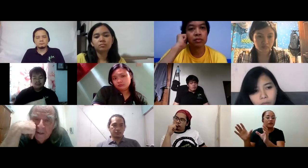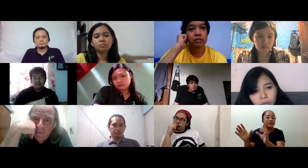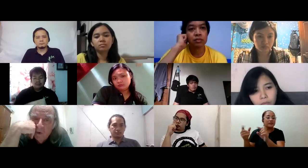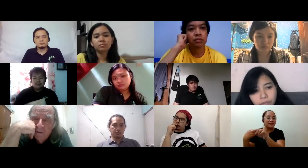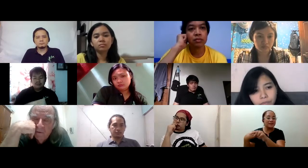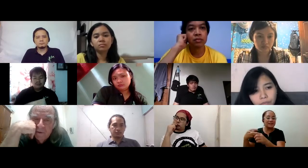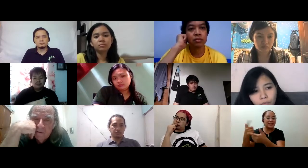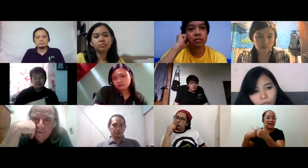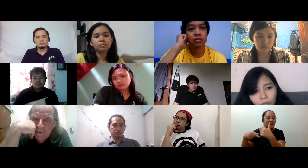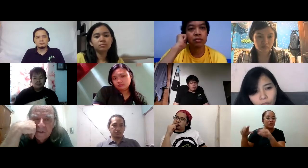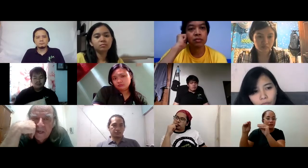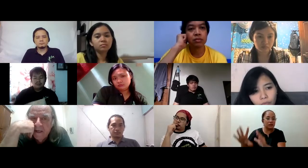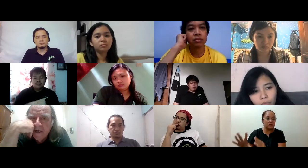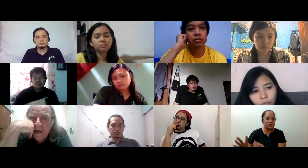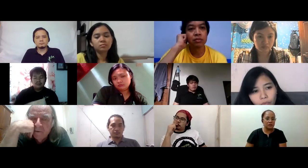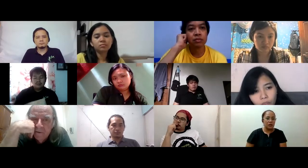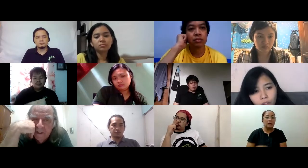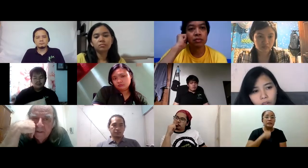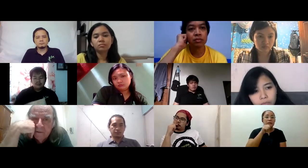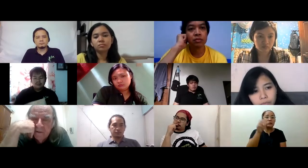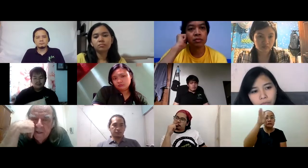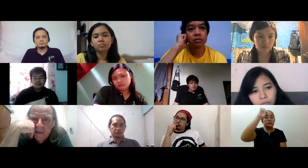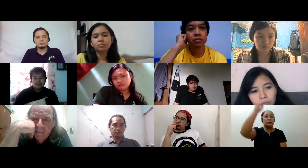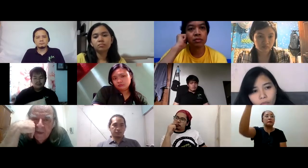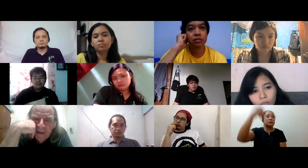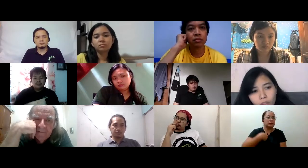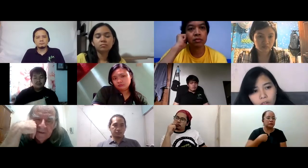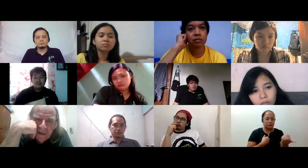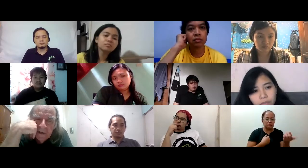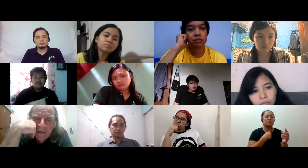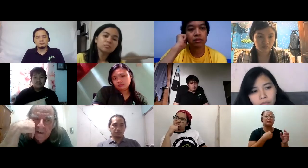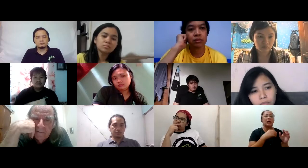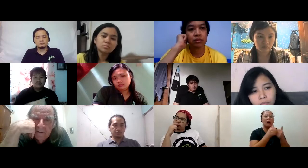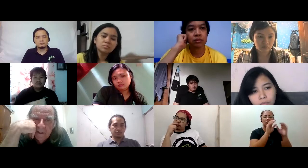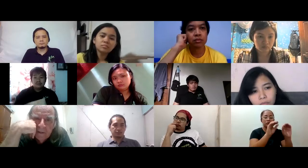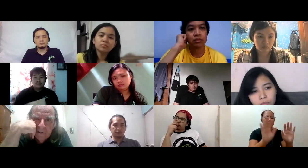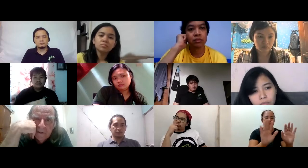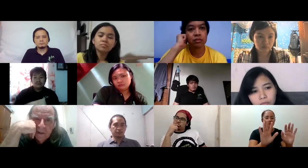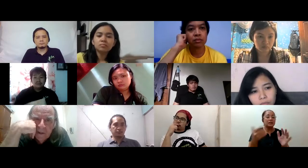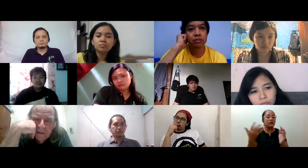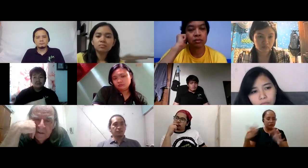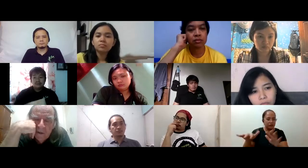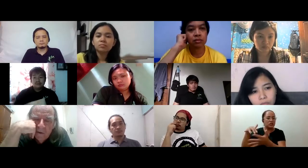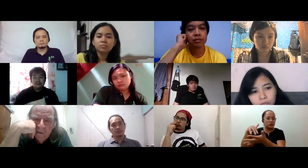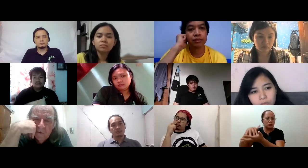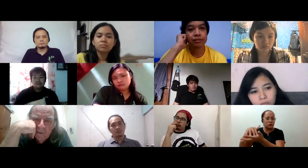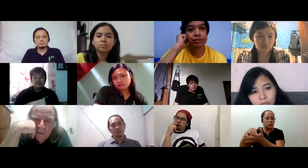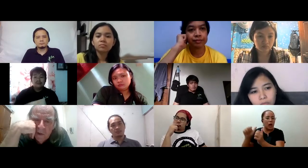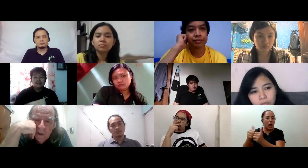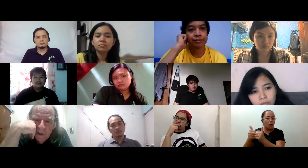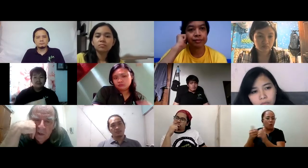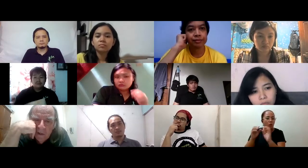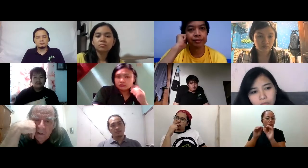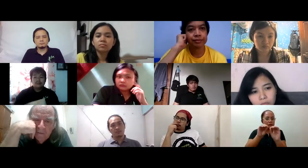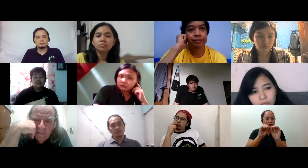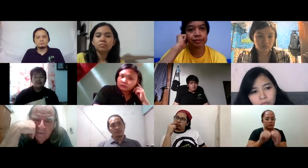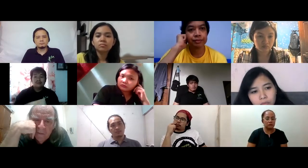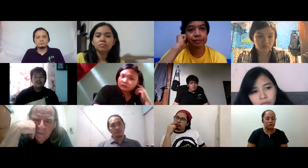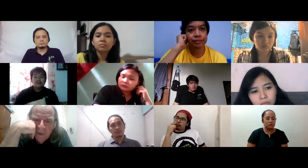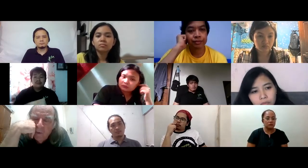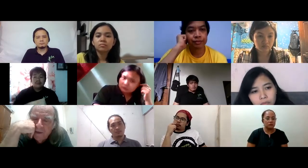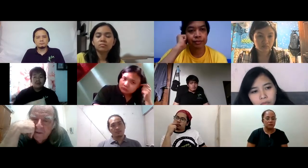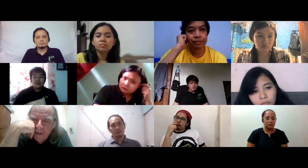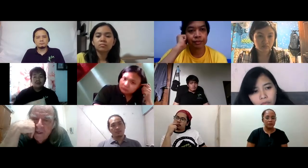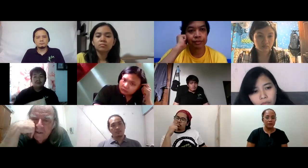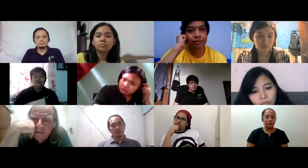not someone who just decided how to teach, but they've studied how to teach. So